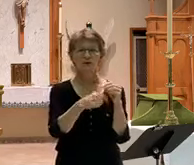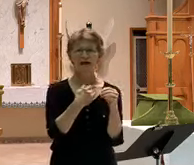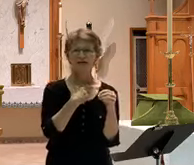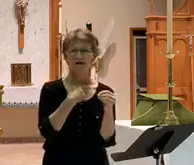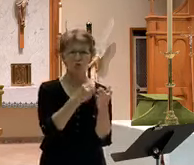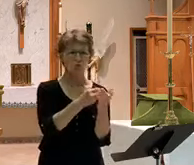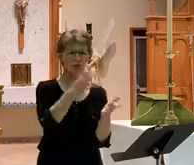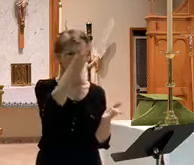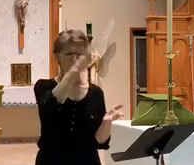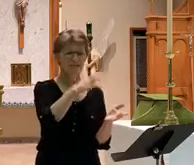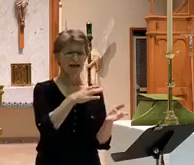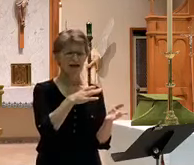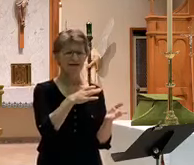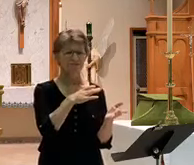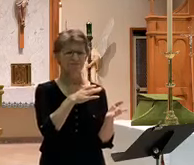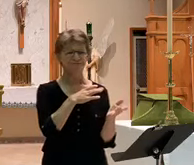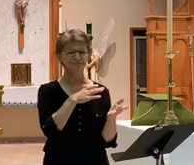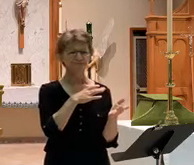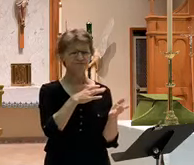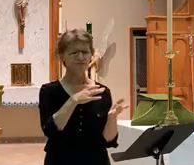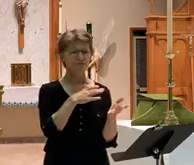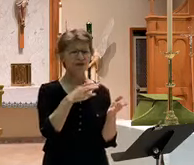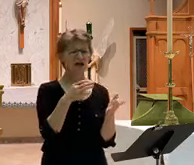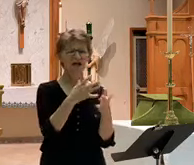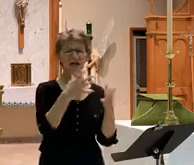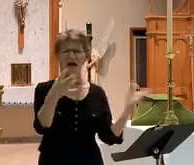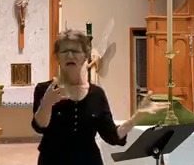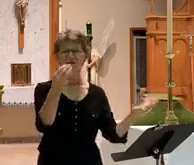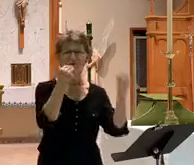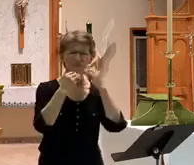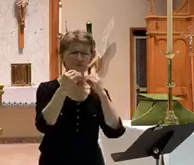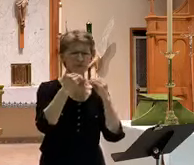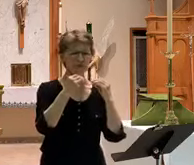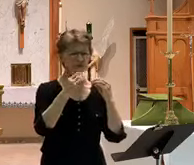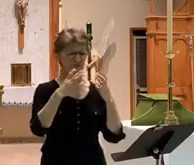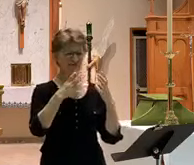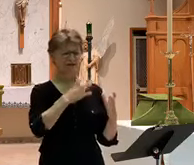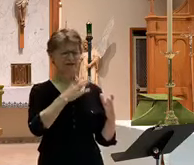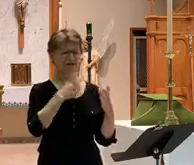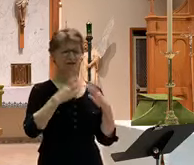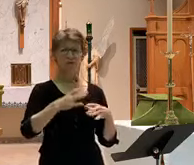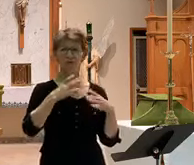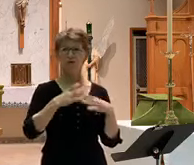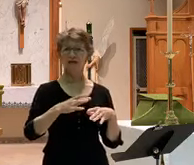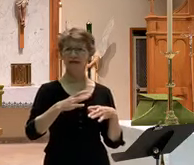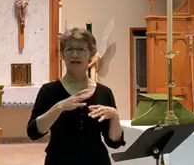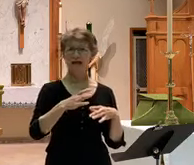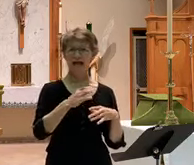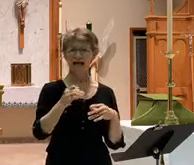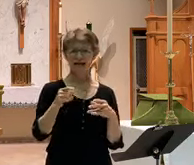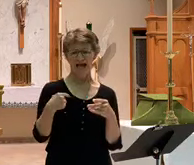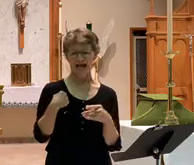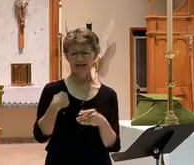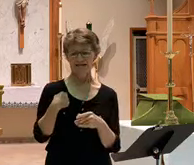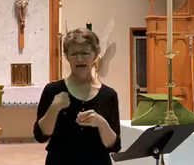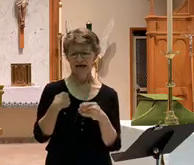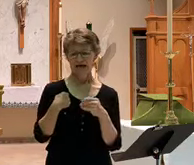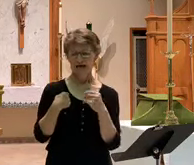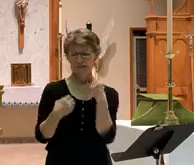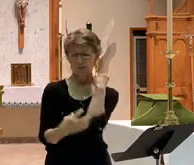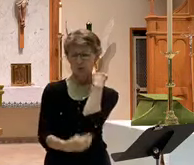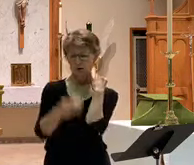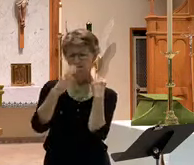man, they got tons of food, rich clothing, And then he's got this poor man named Lazarus